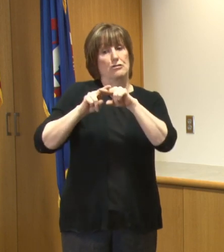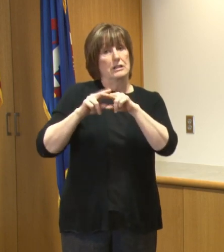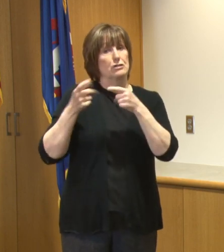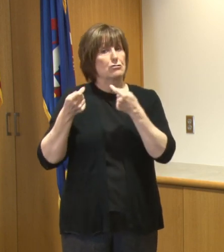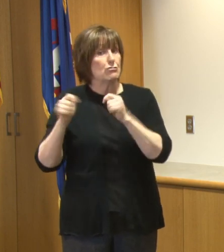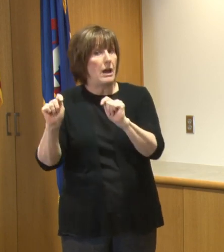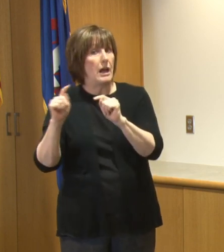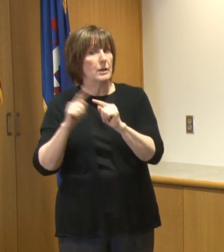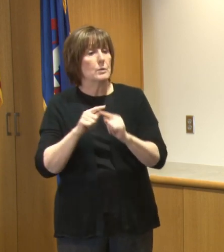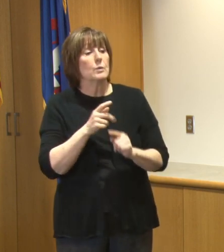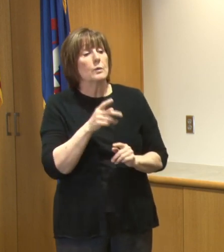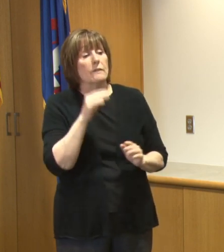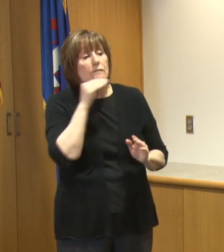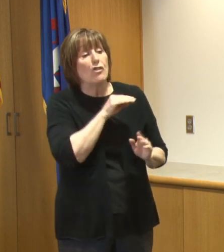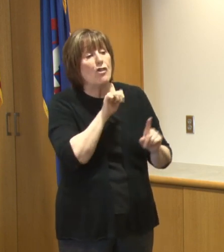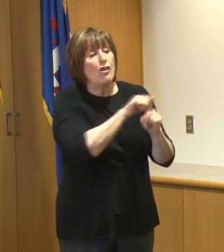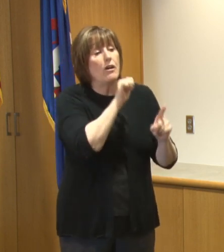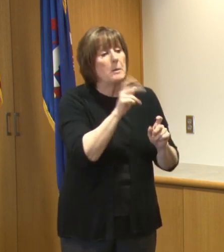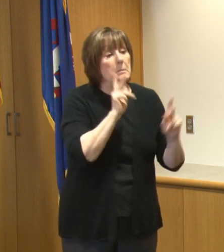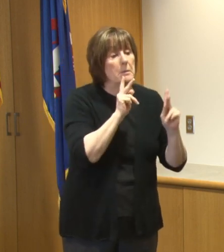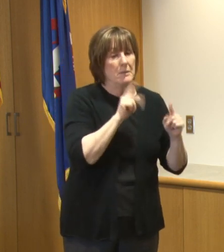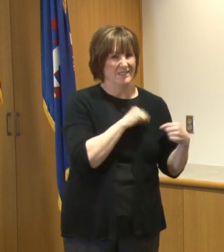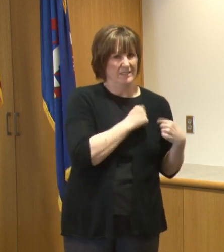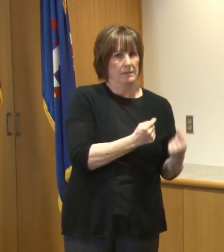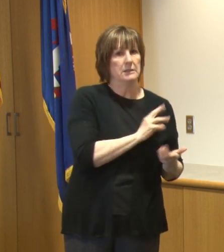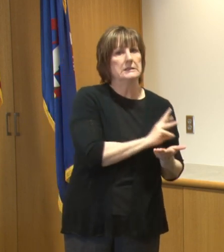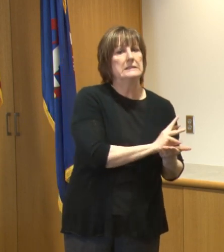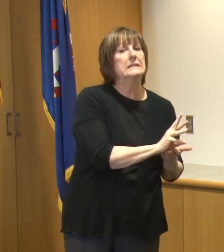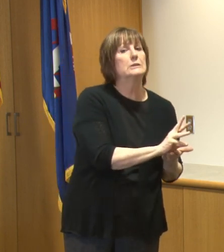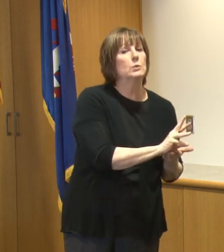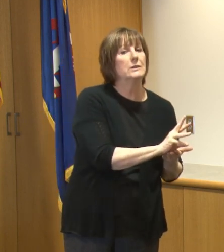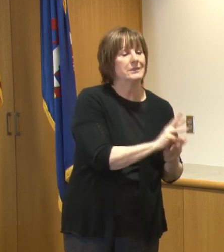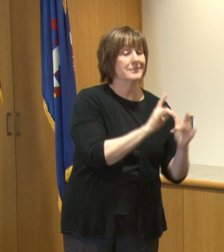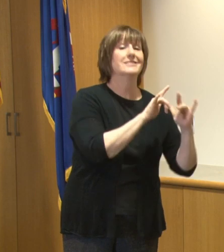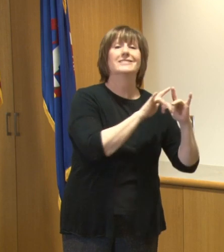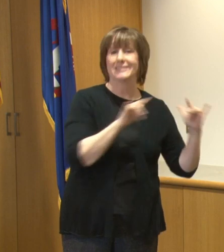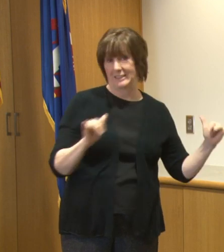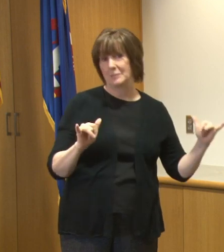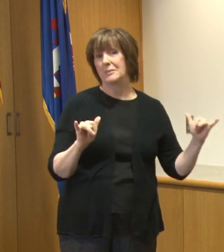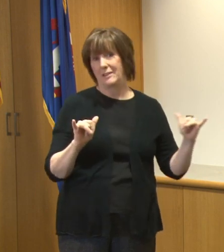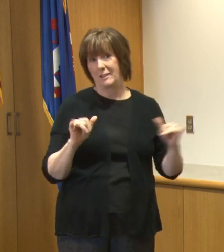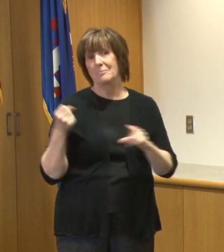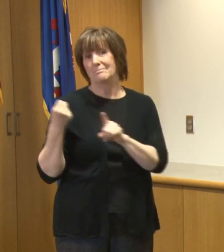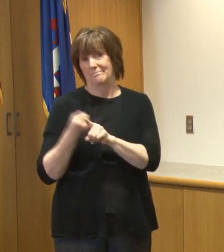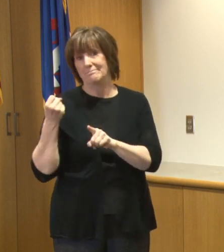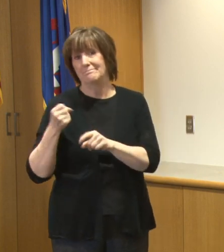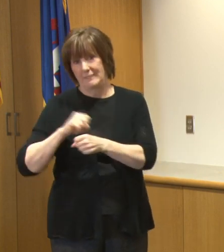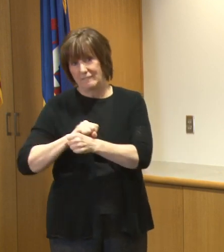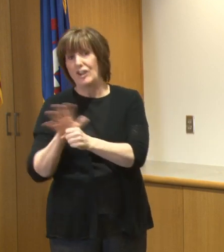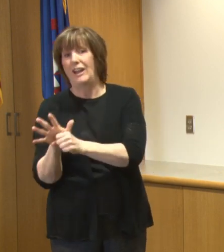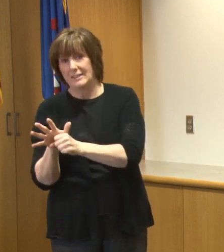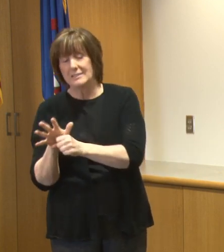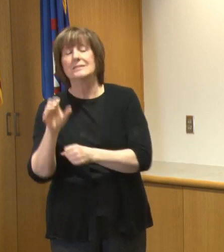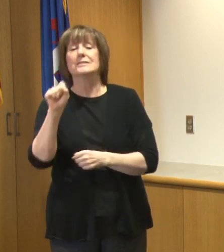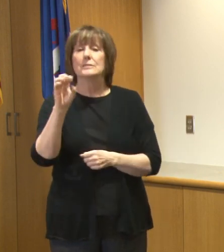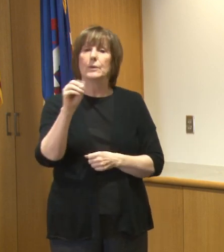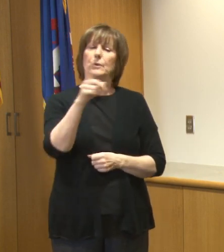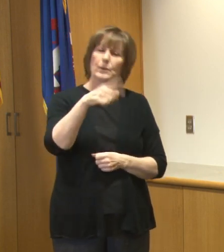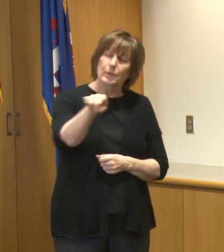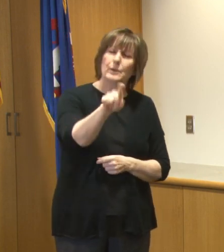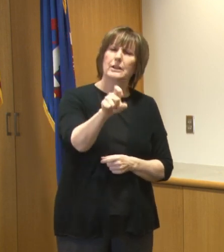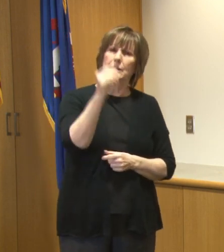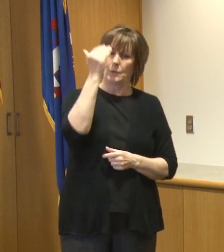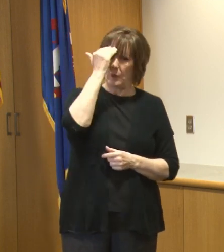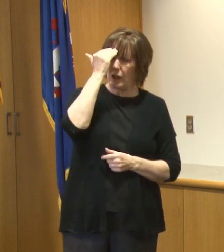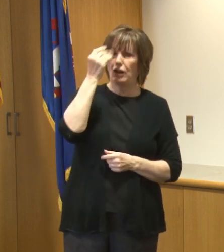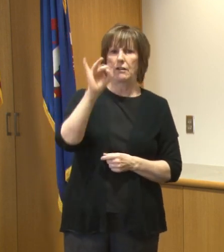defraud people in the last 6 weeks, coinciding with the arrival of coronavirus in our area. We want all Lincoln residents to be aware of